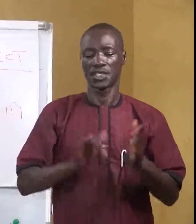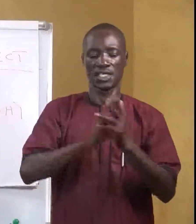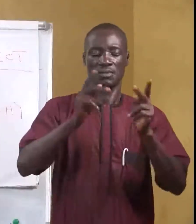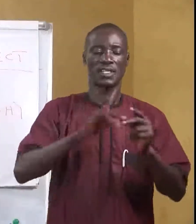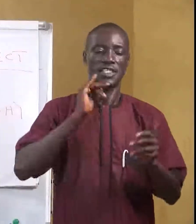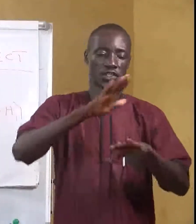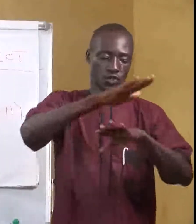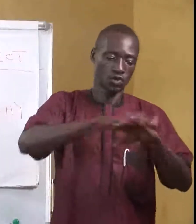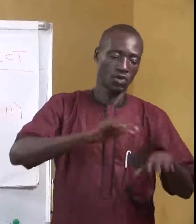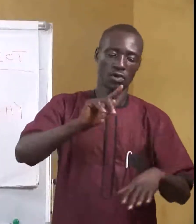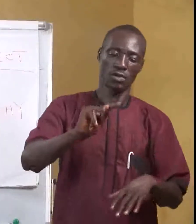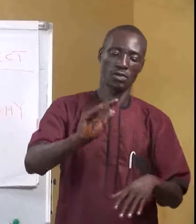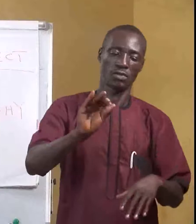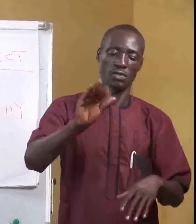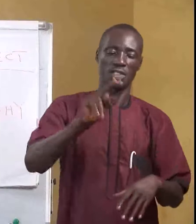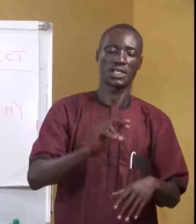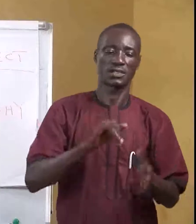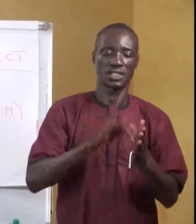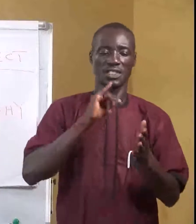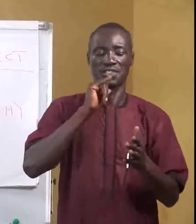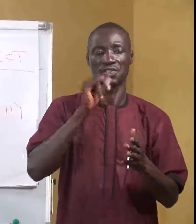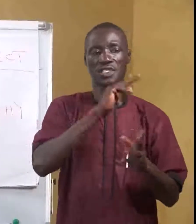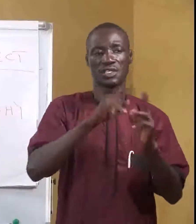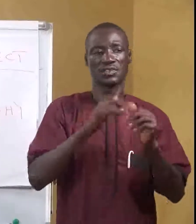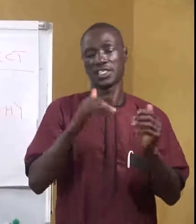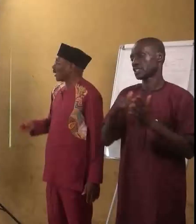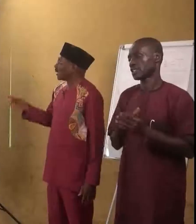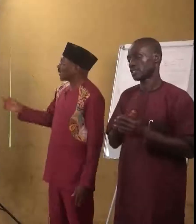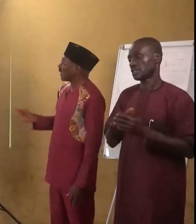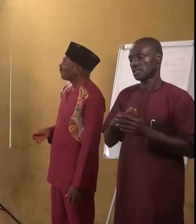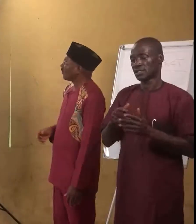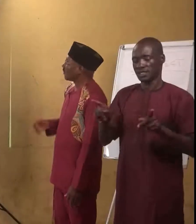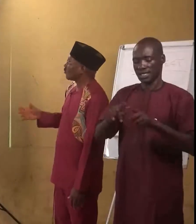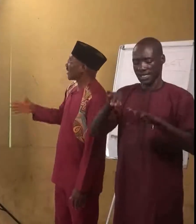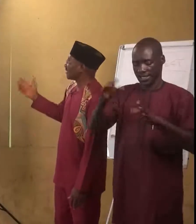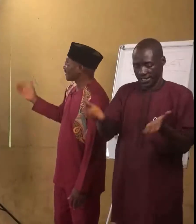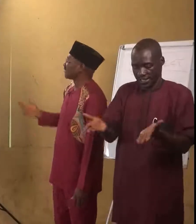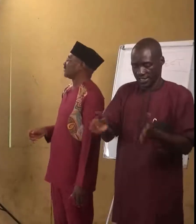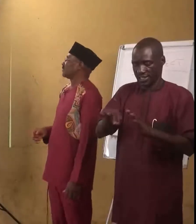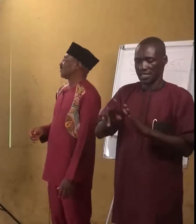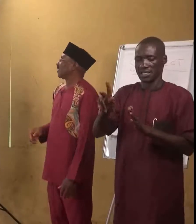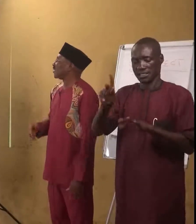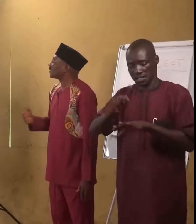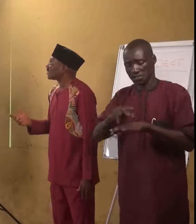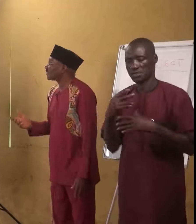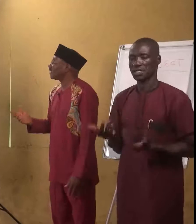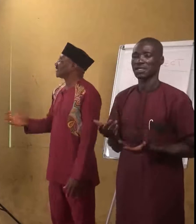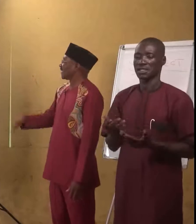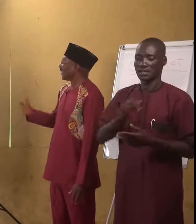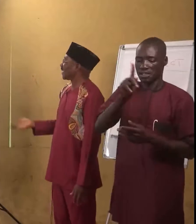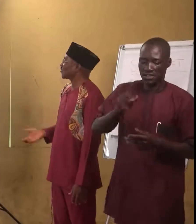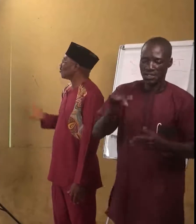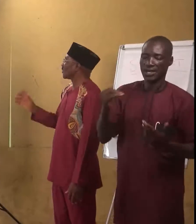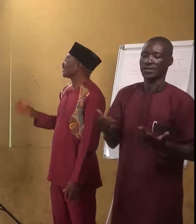is regarded as a town. It's no longer called a village. Okay? And now, if you look at a city is